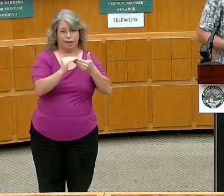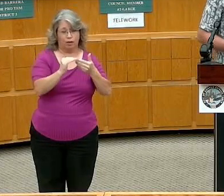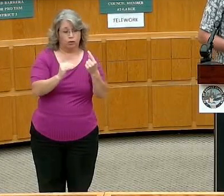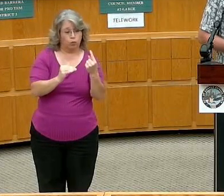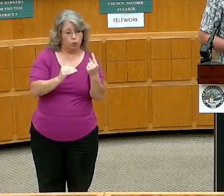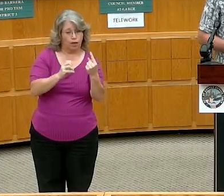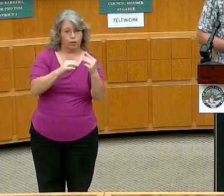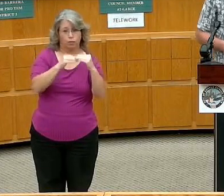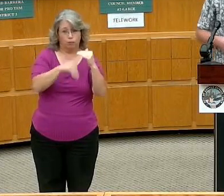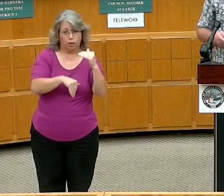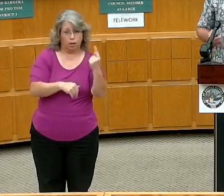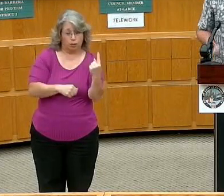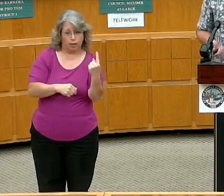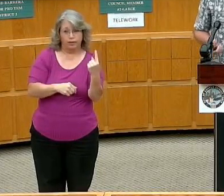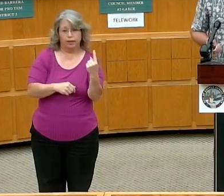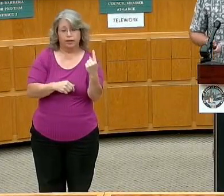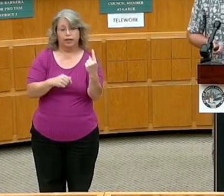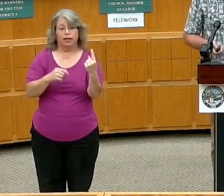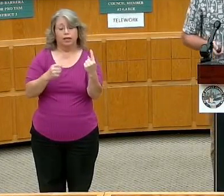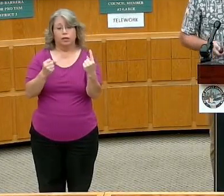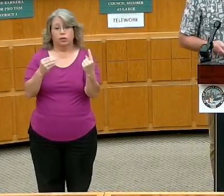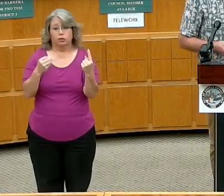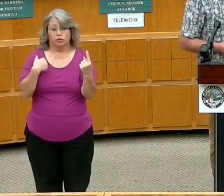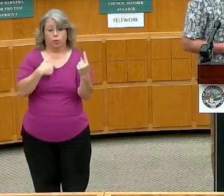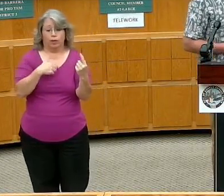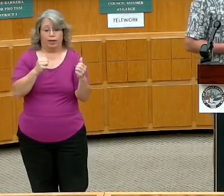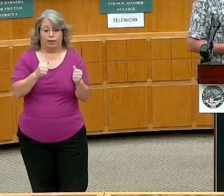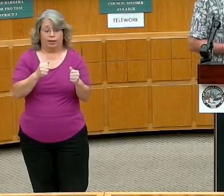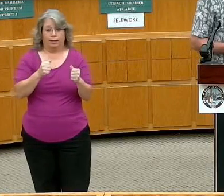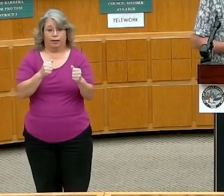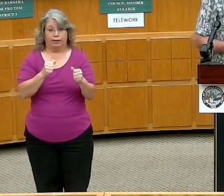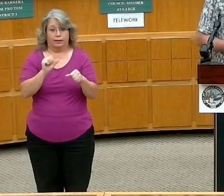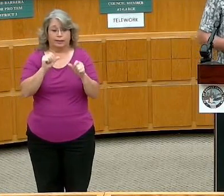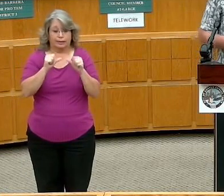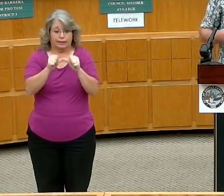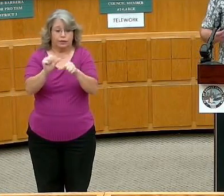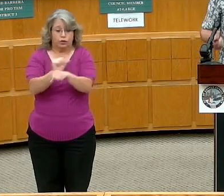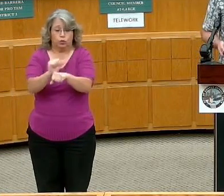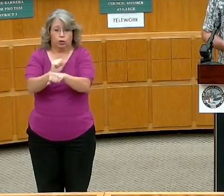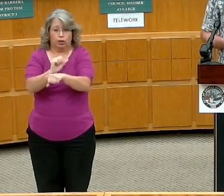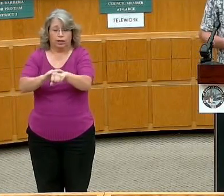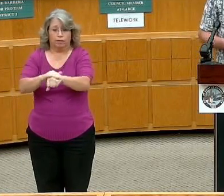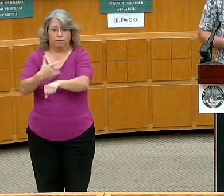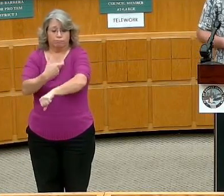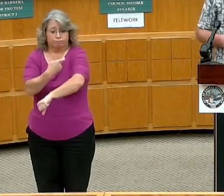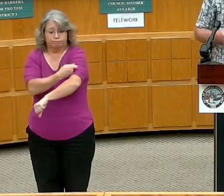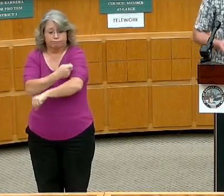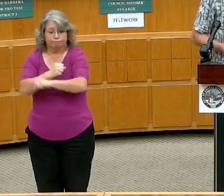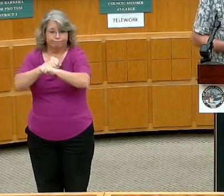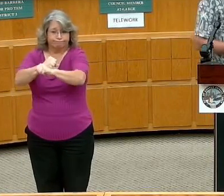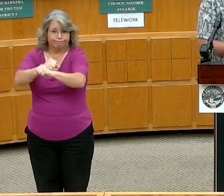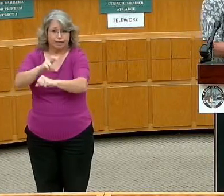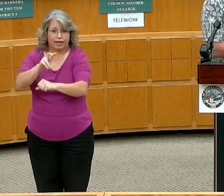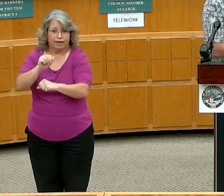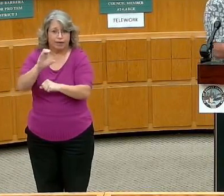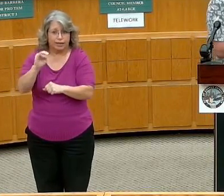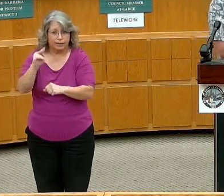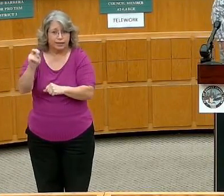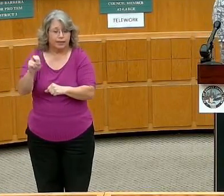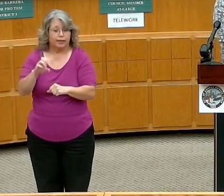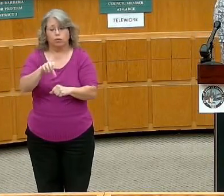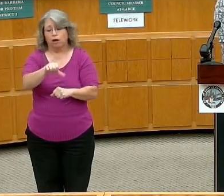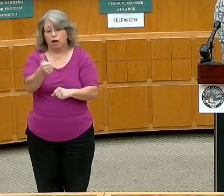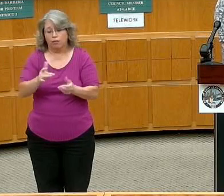until vaccines come into play or medicines, and we can maybe figure out other ways of suppressing this